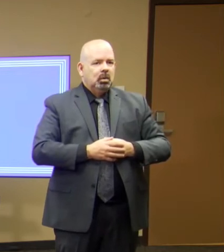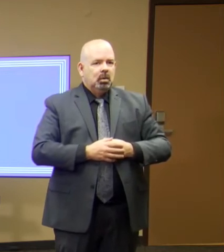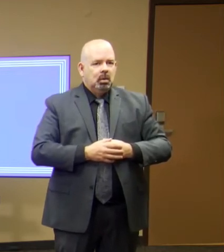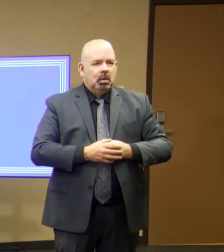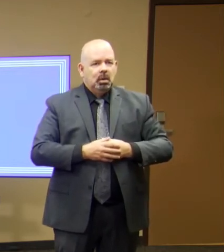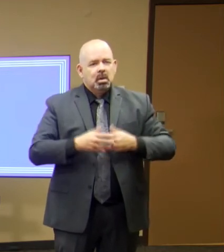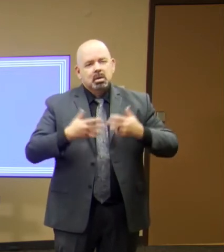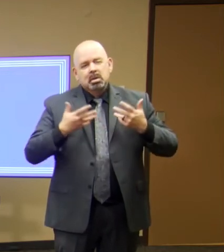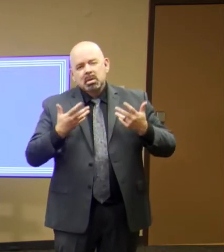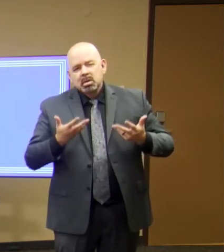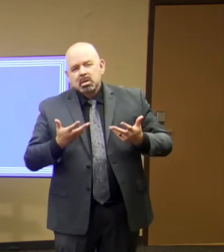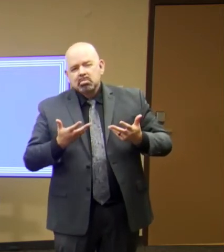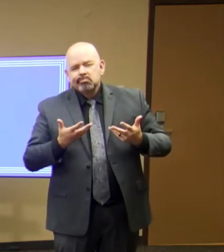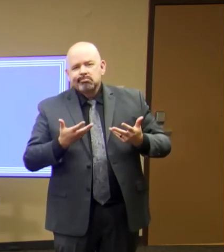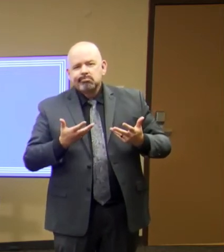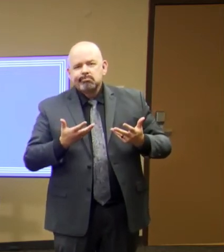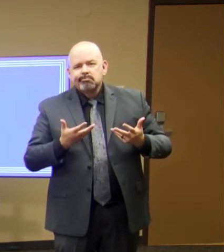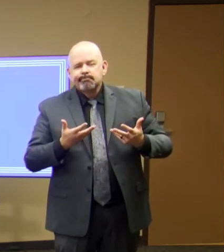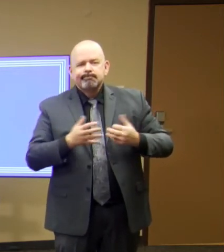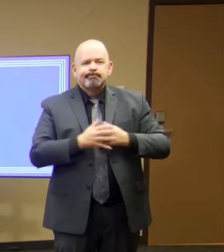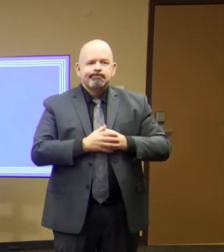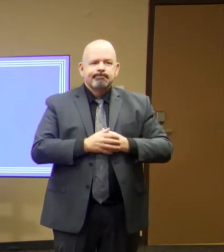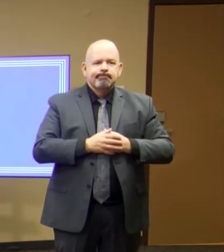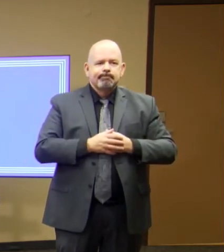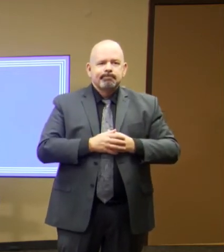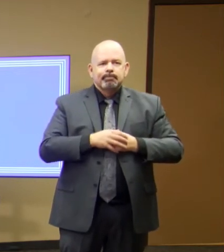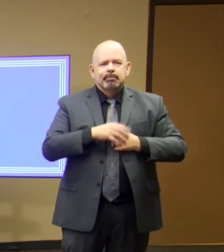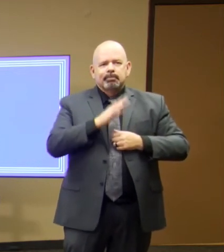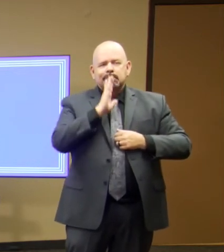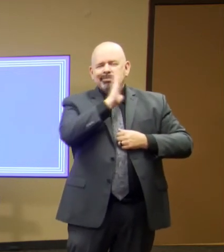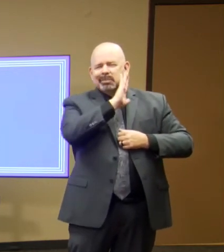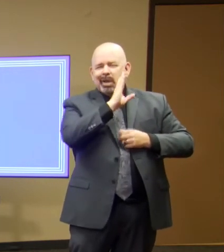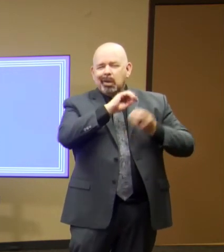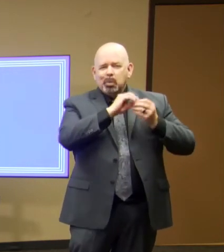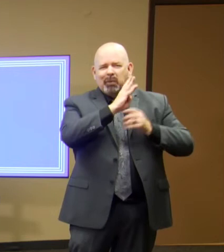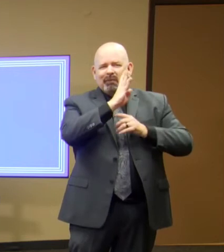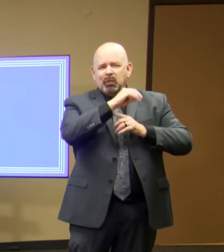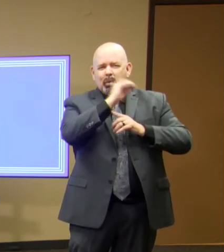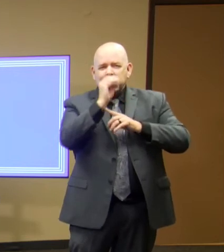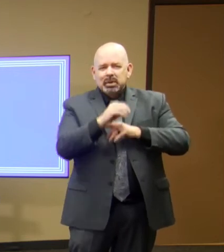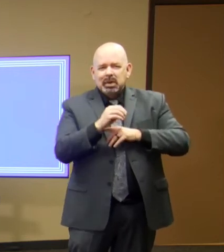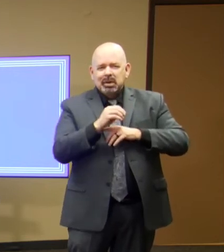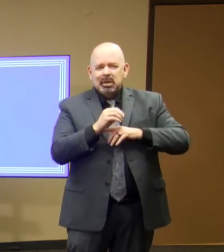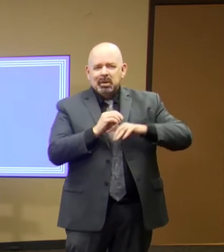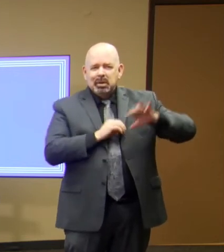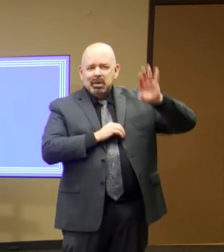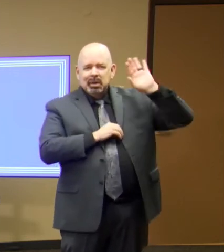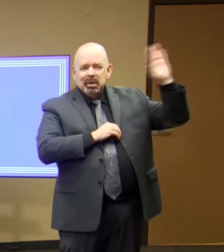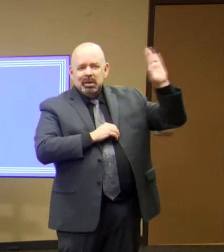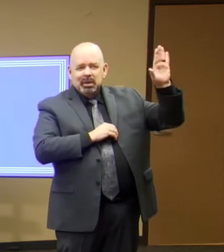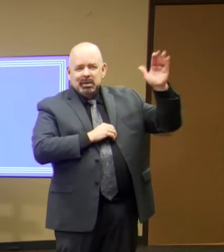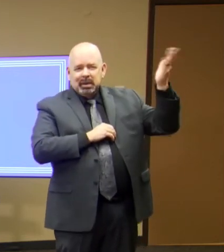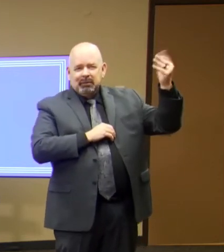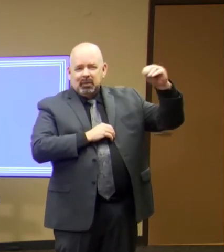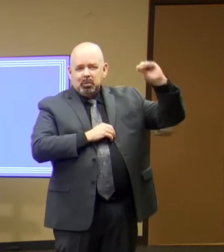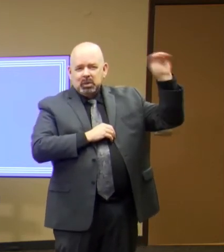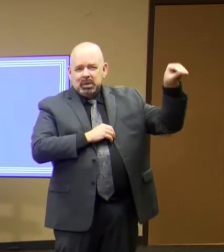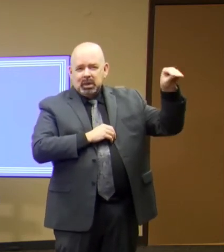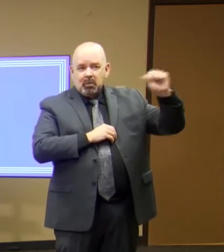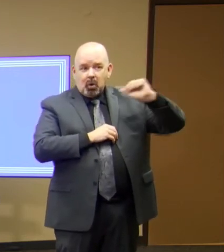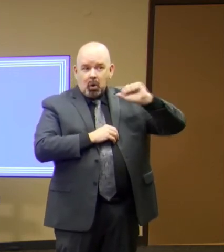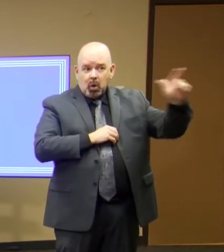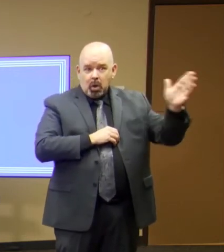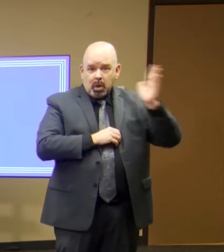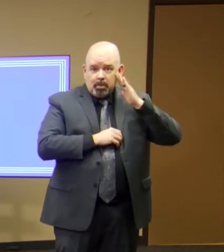4 percentage points away from his threshold. His threshold is 15% of all beds, whether or not those